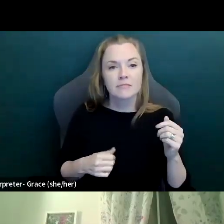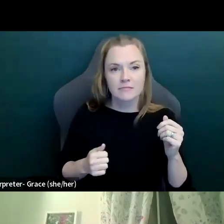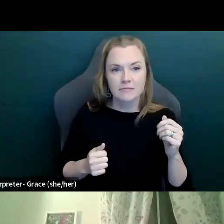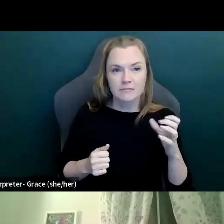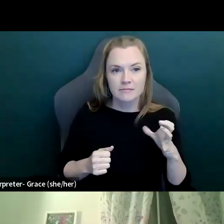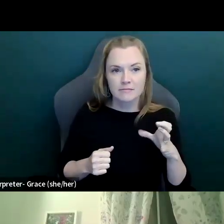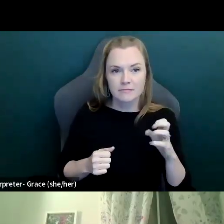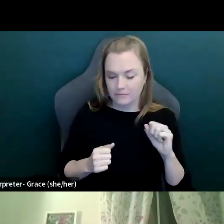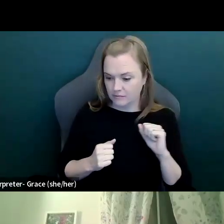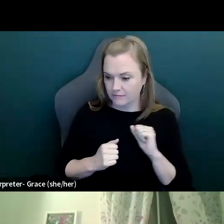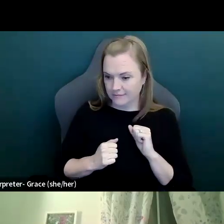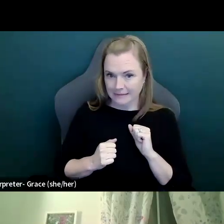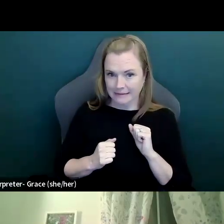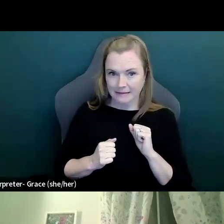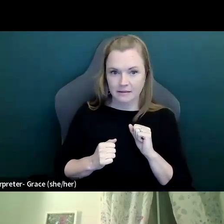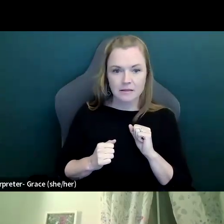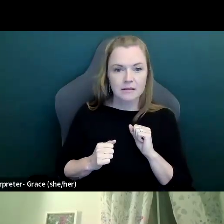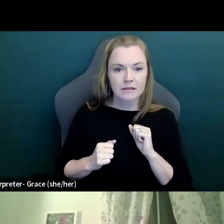have?